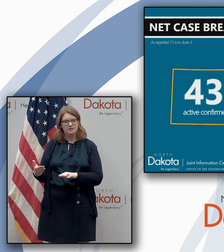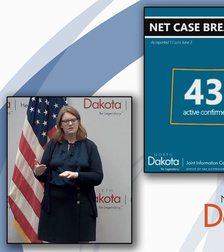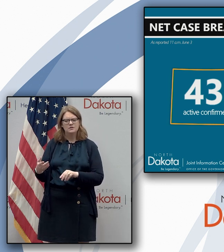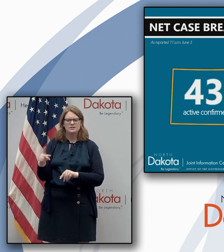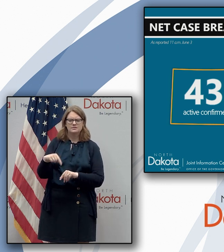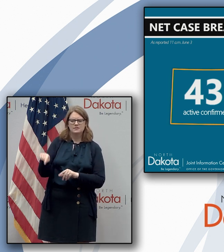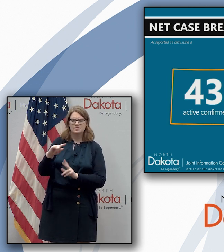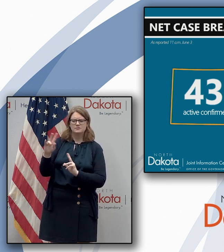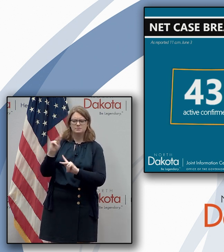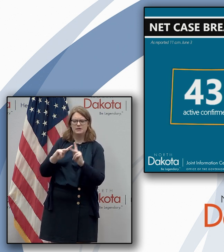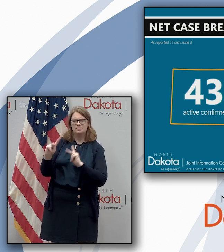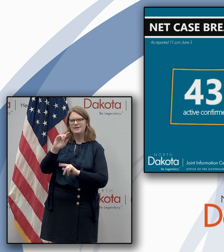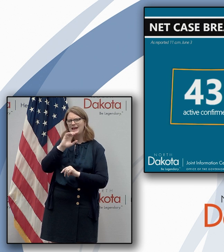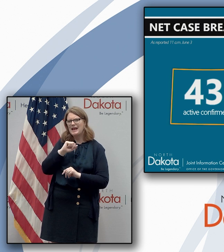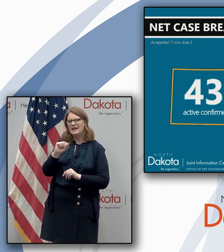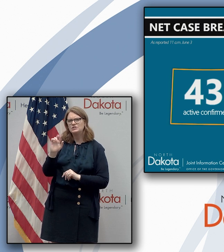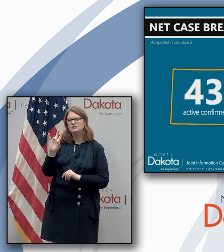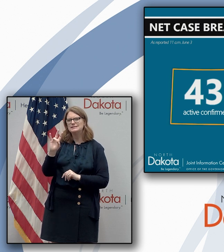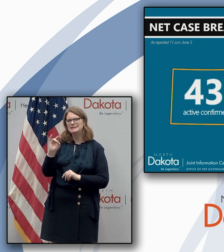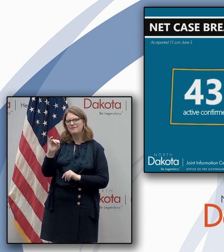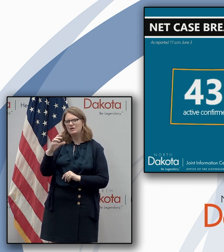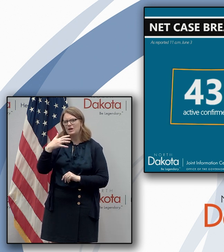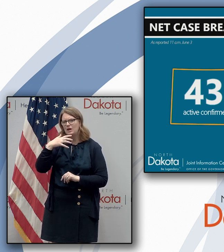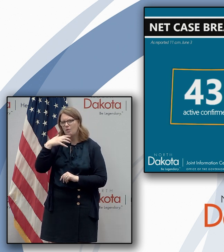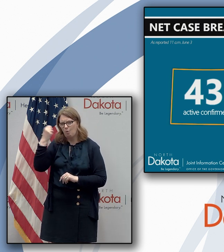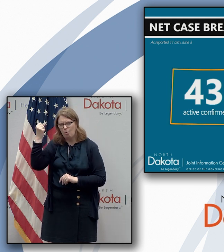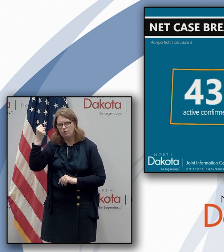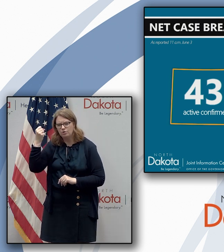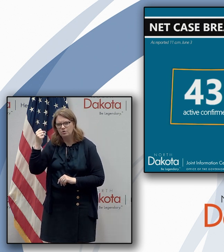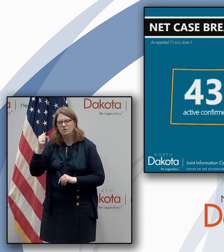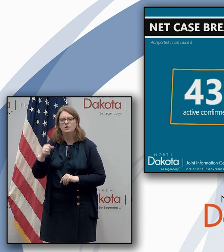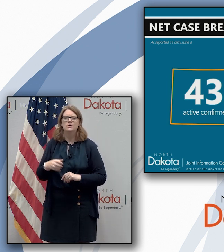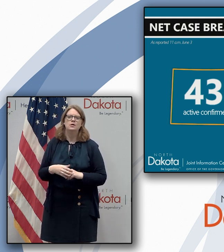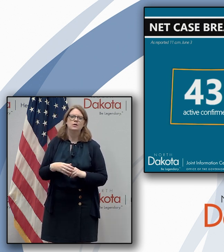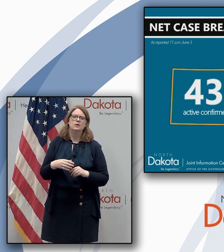age 70 or older. And if you're